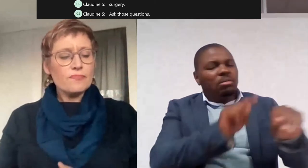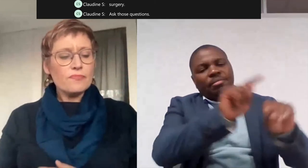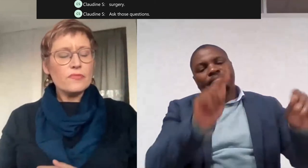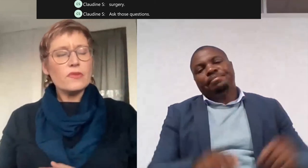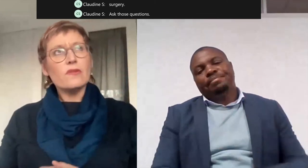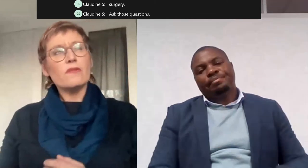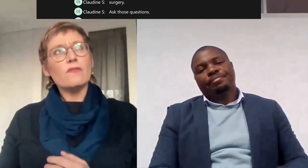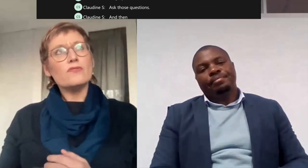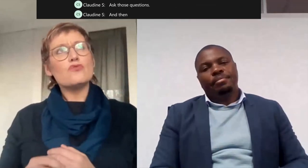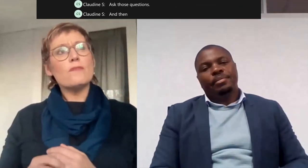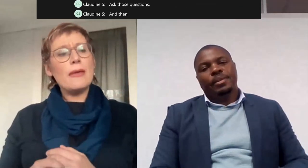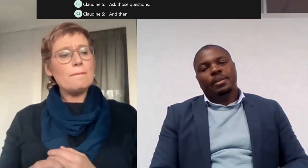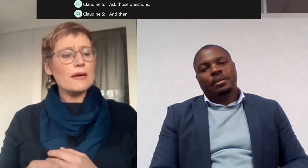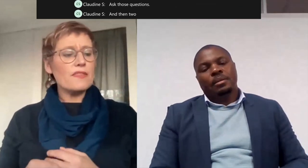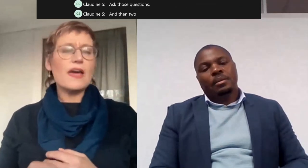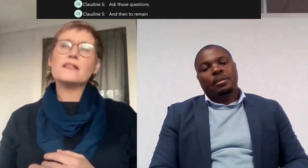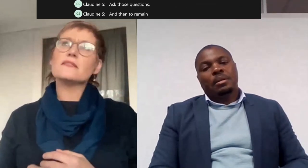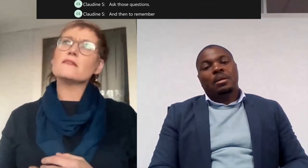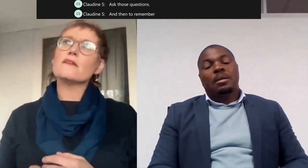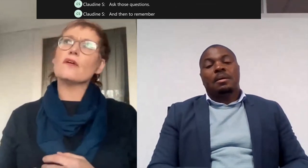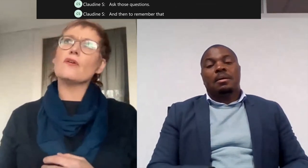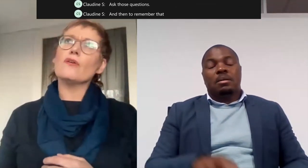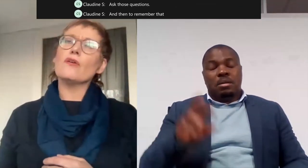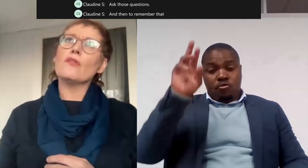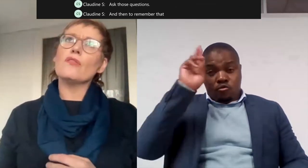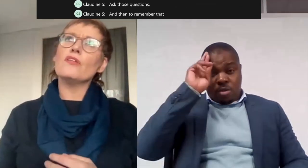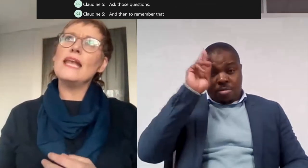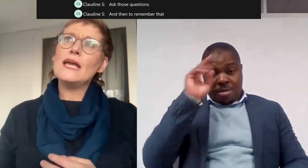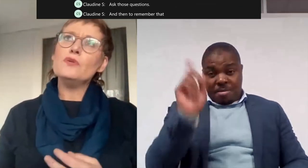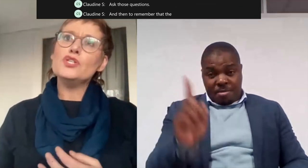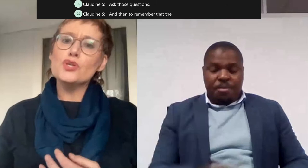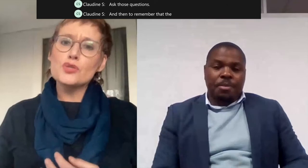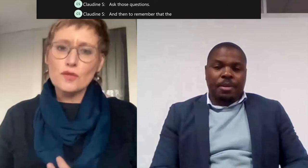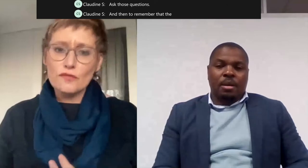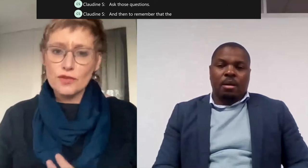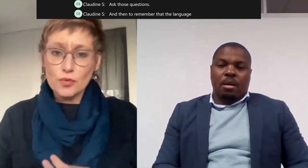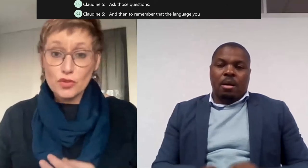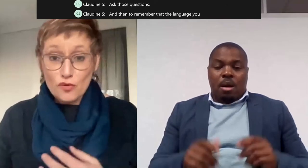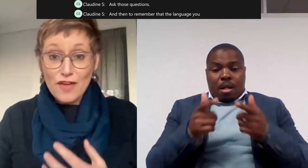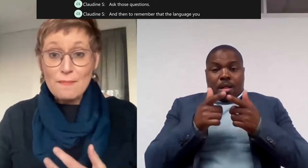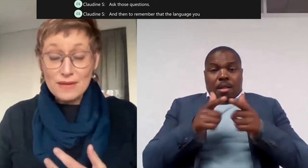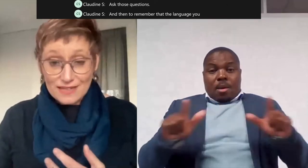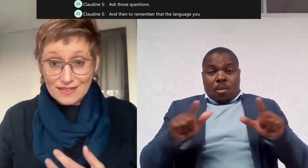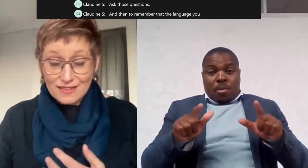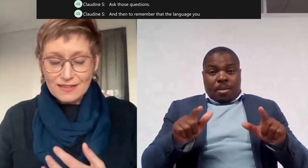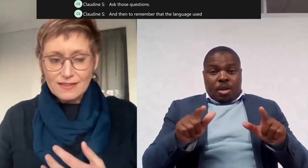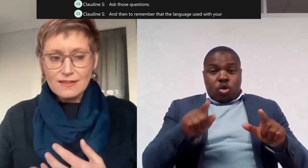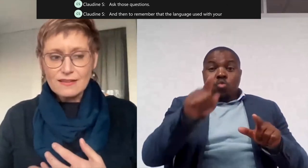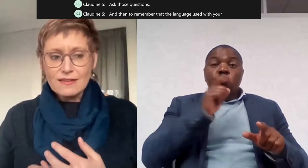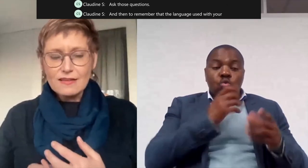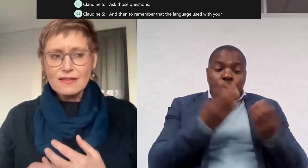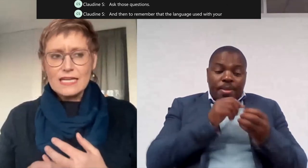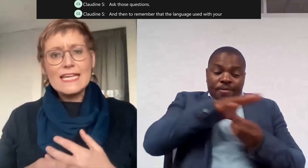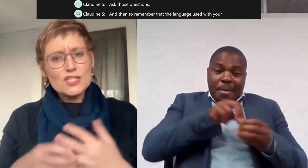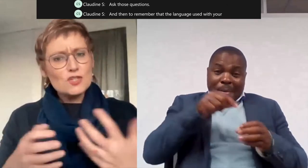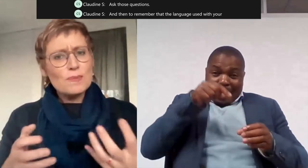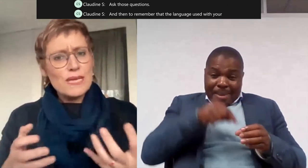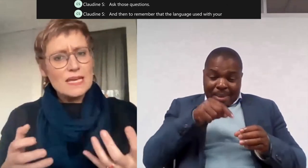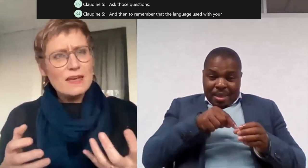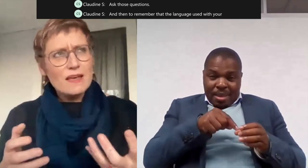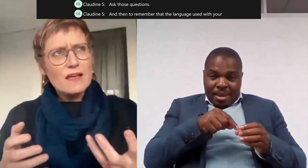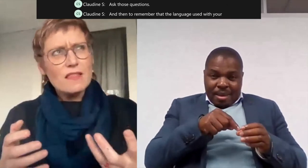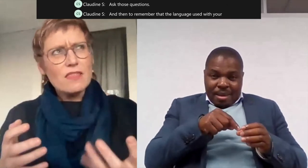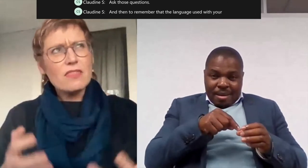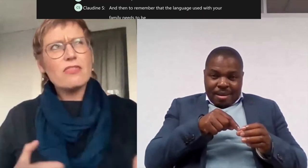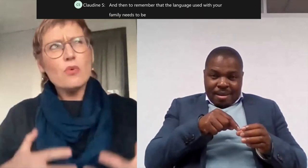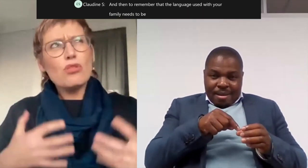And then to remember that the language you use with your family needs to